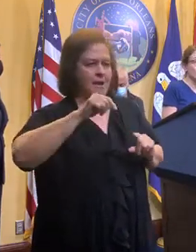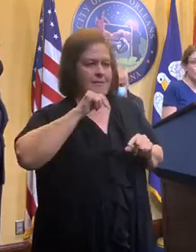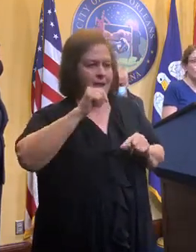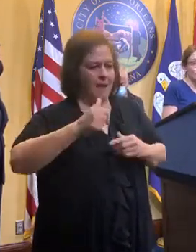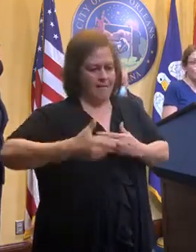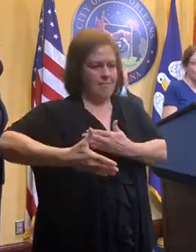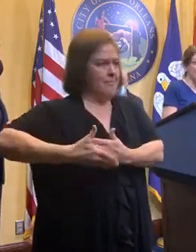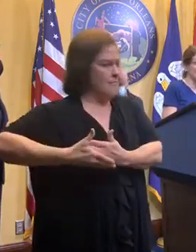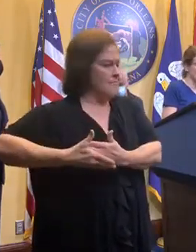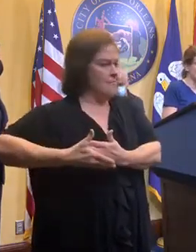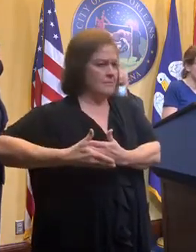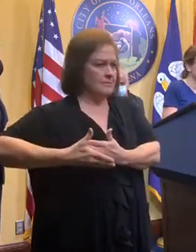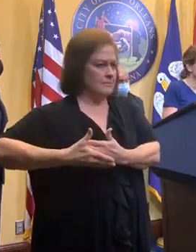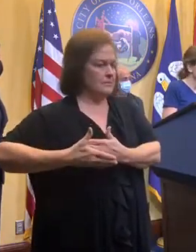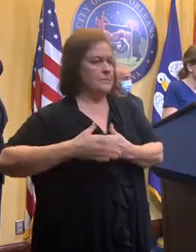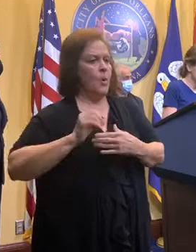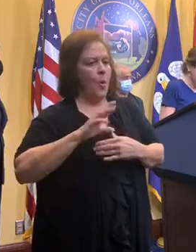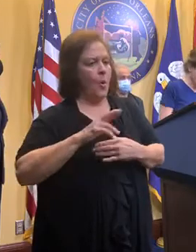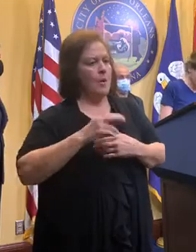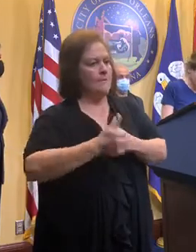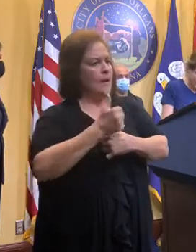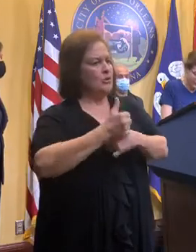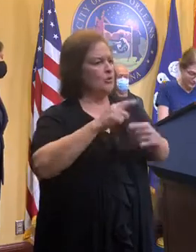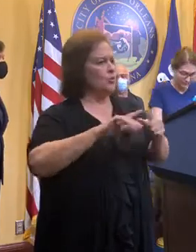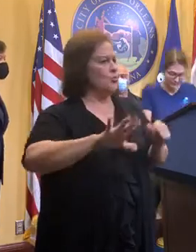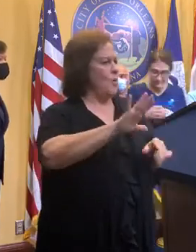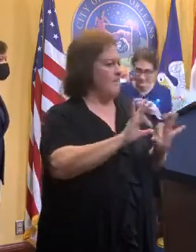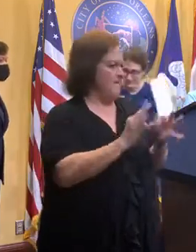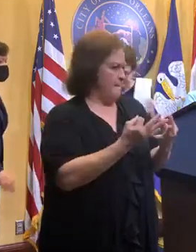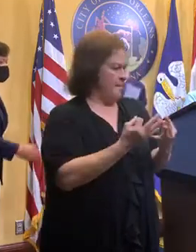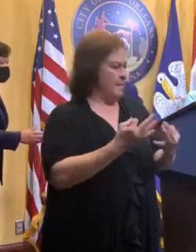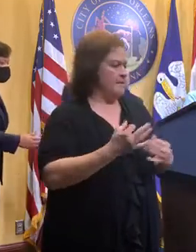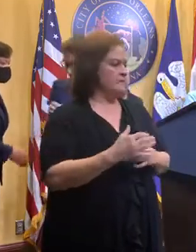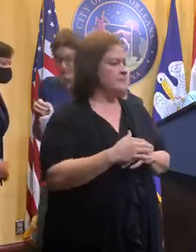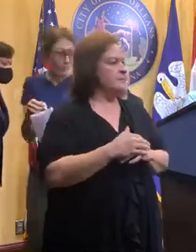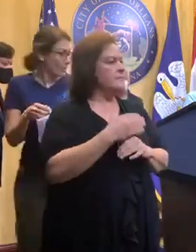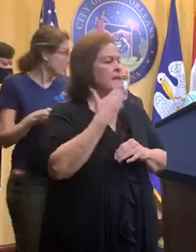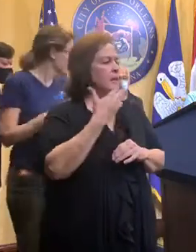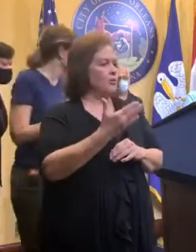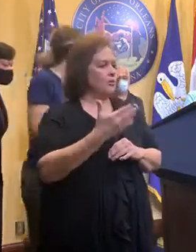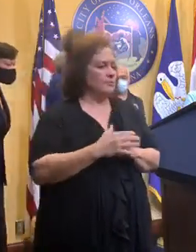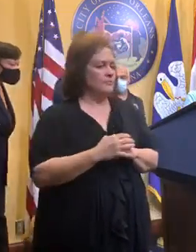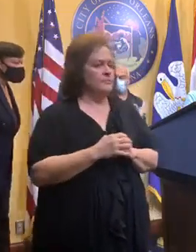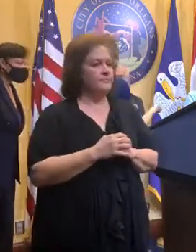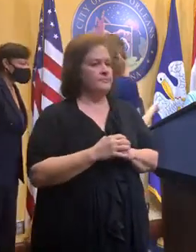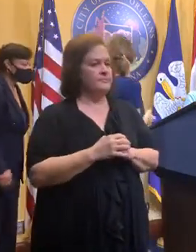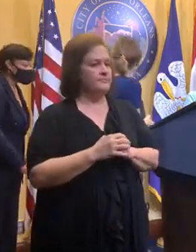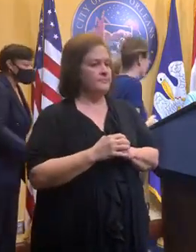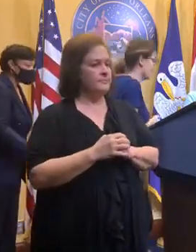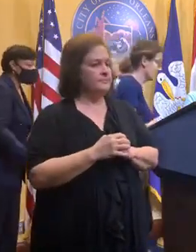it could be risky to you and your family. Thank you, guys. Thank you, Dr. Vegno. You want to go ahead?